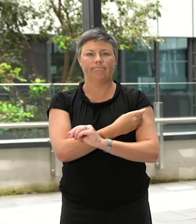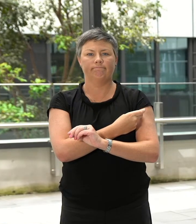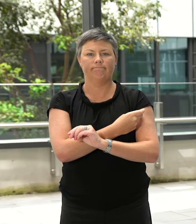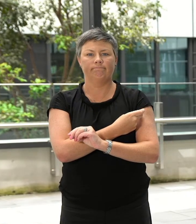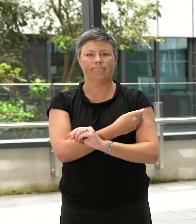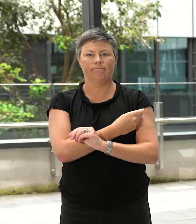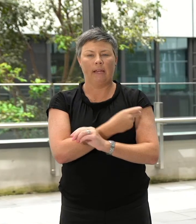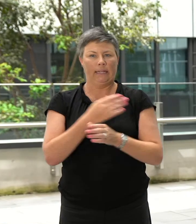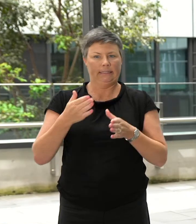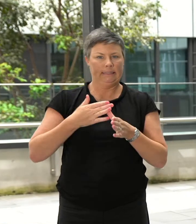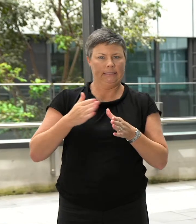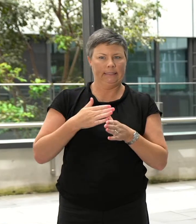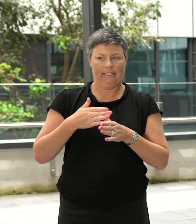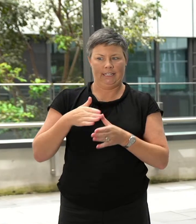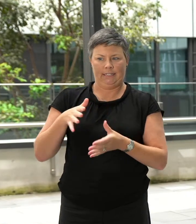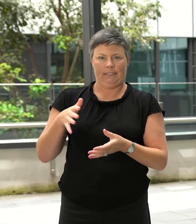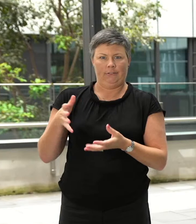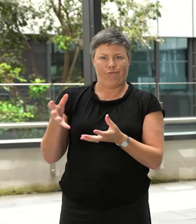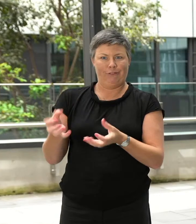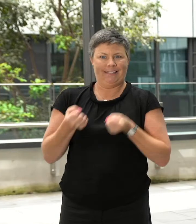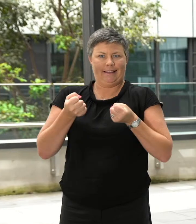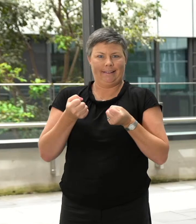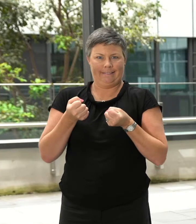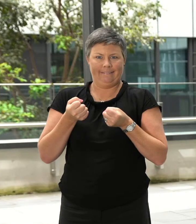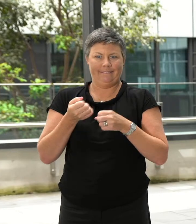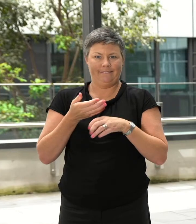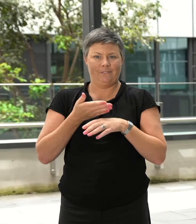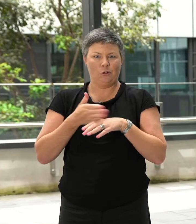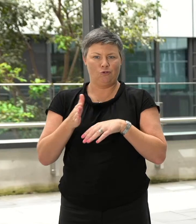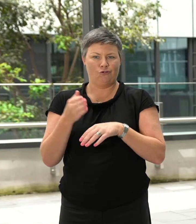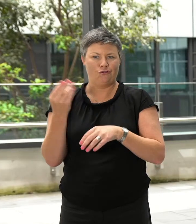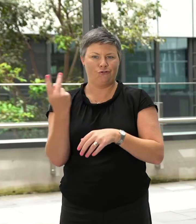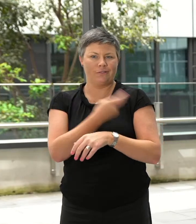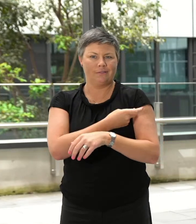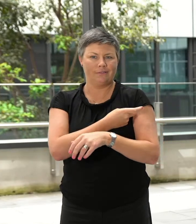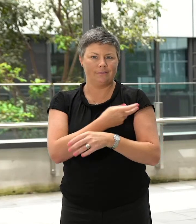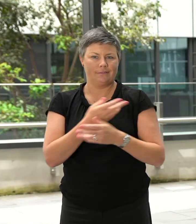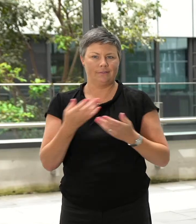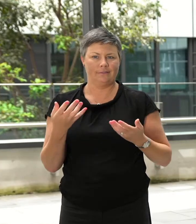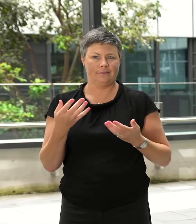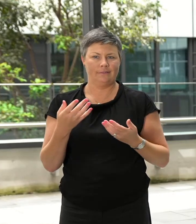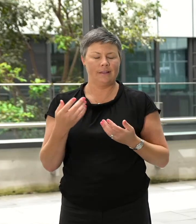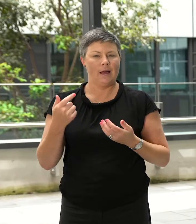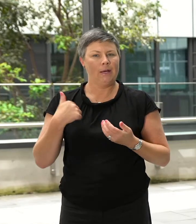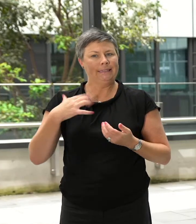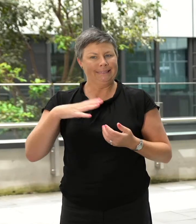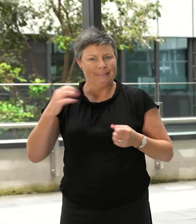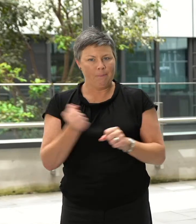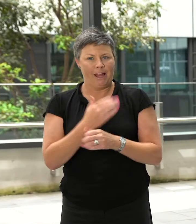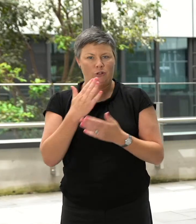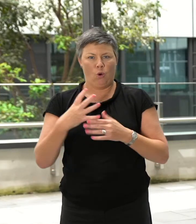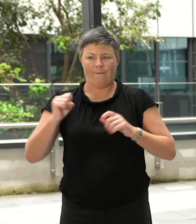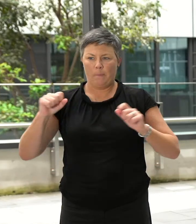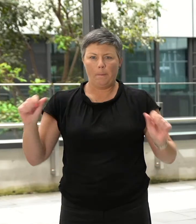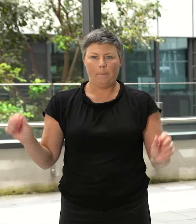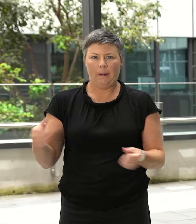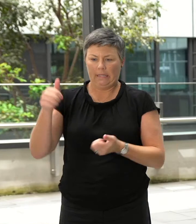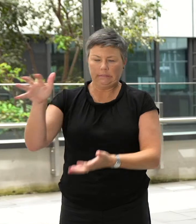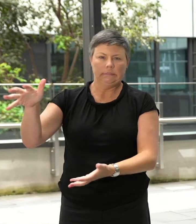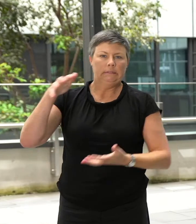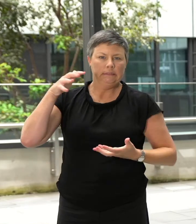didn't arrive this morning. So we have to make sure we've got enough supply that we can keep the process going and we're not stopping and